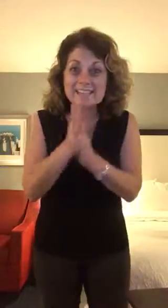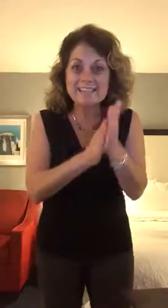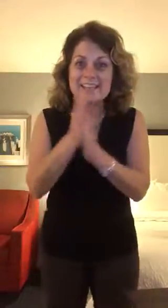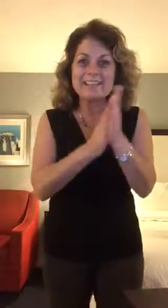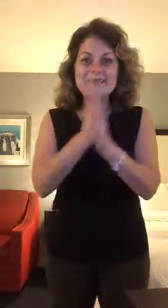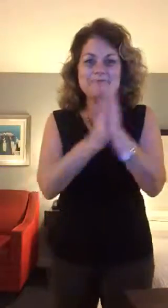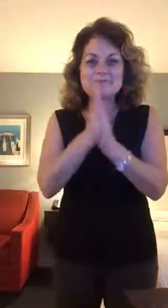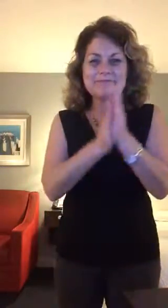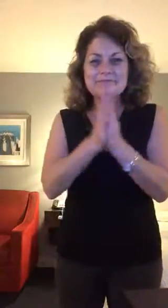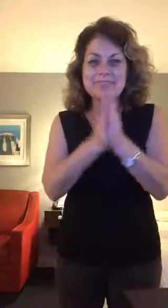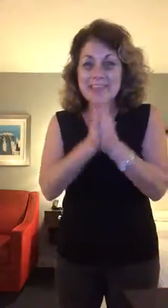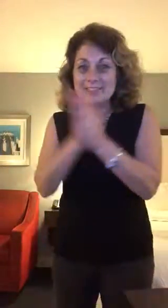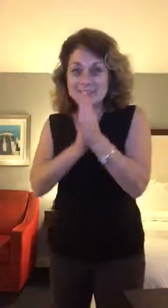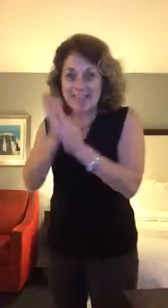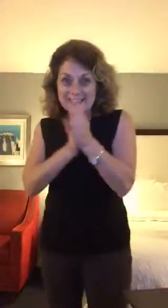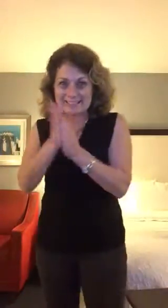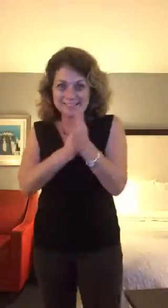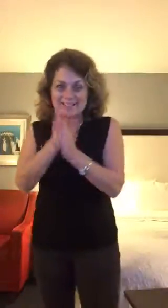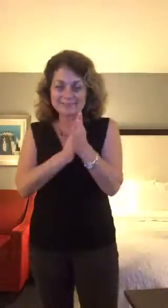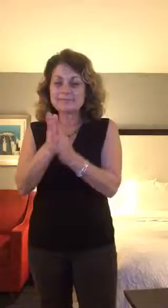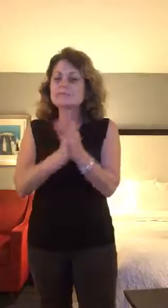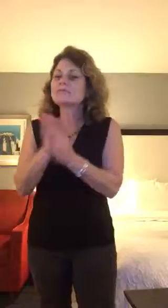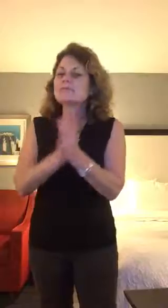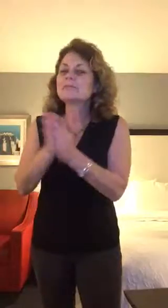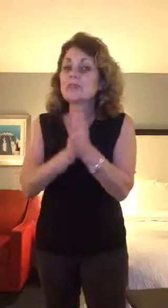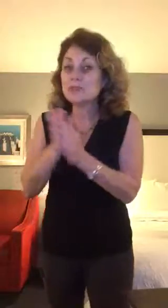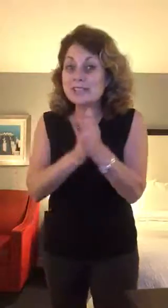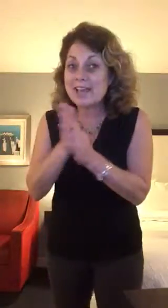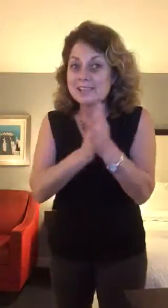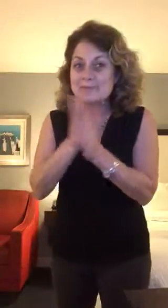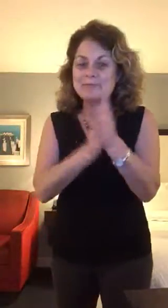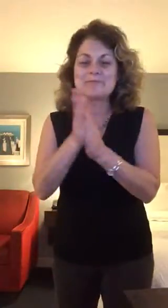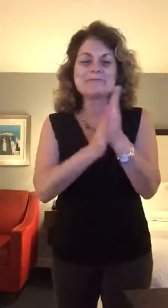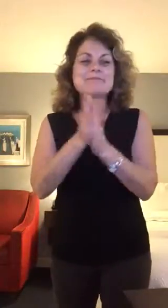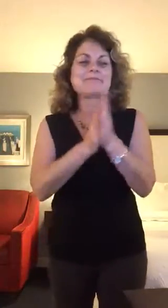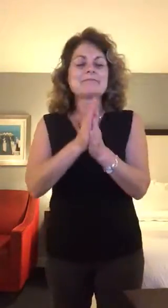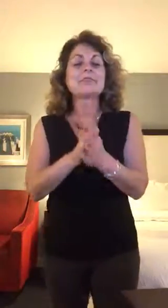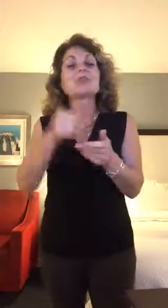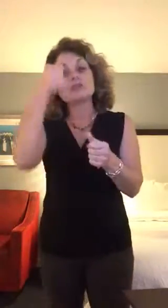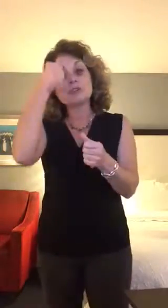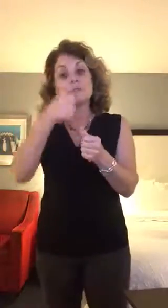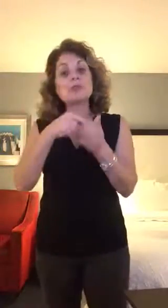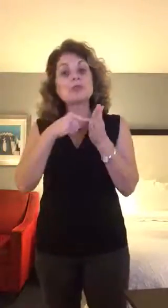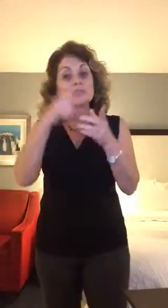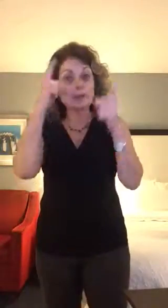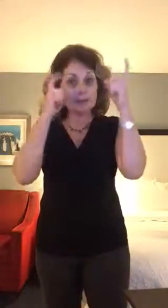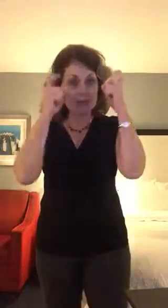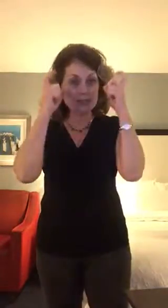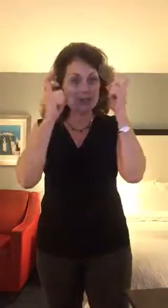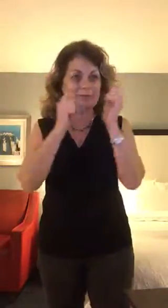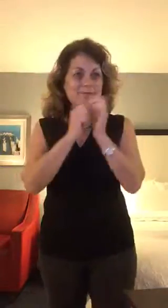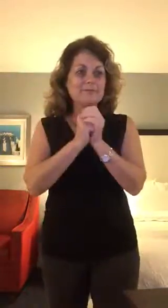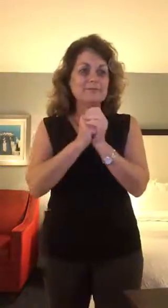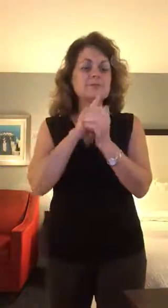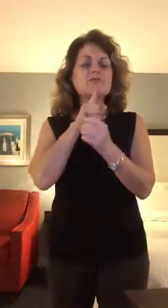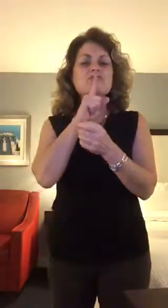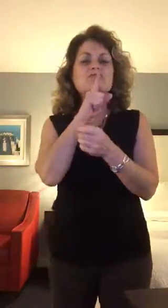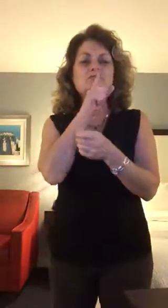Enthusiastic. Enthusiastic. Enthusiasm. Remember, show expression. It's